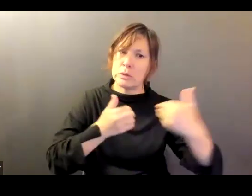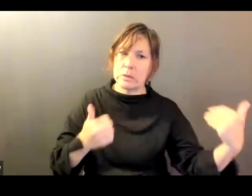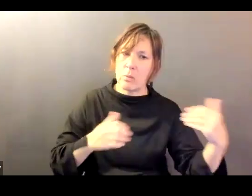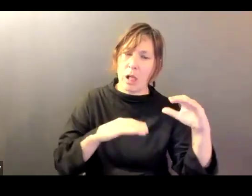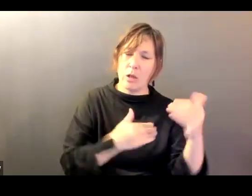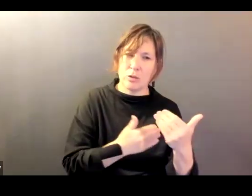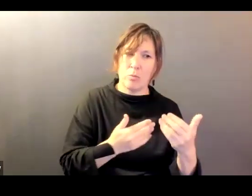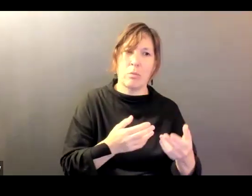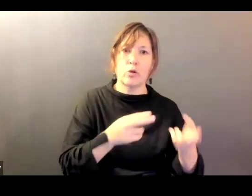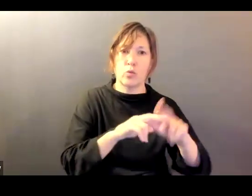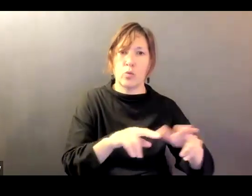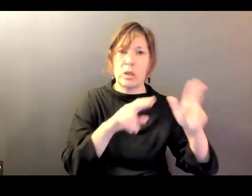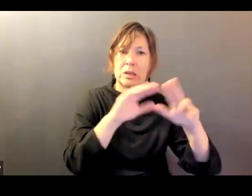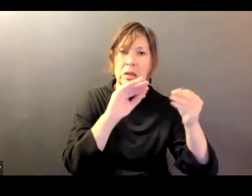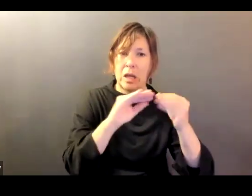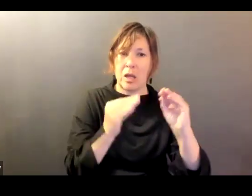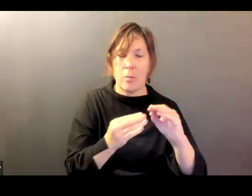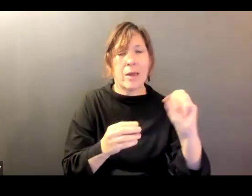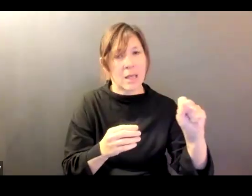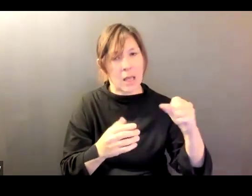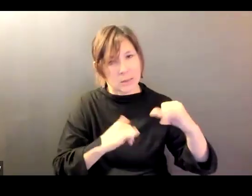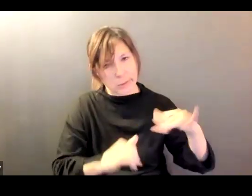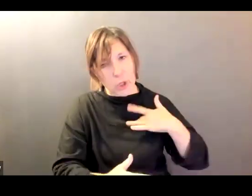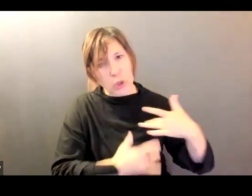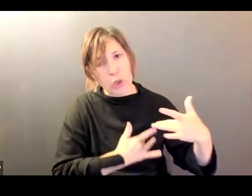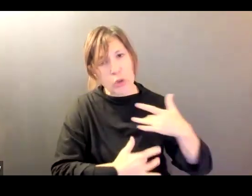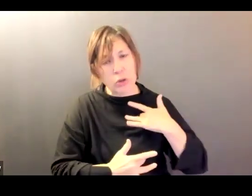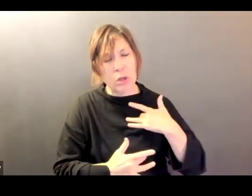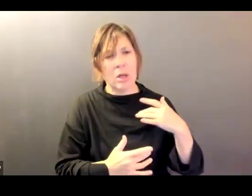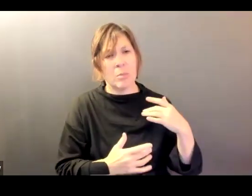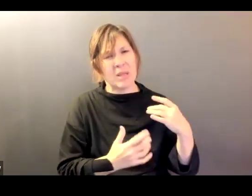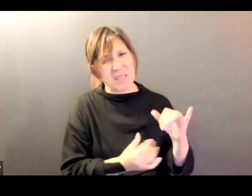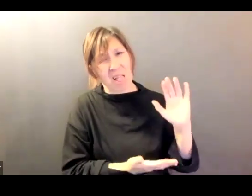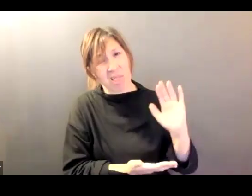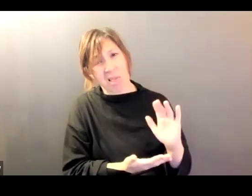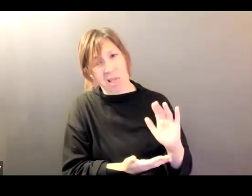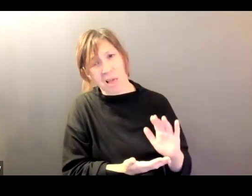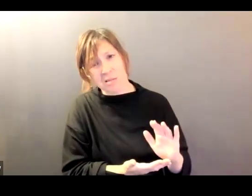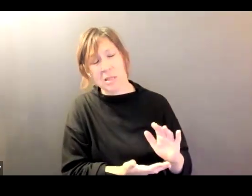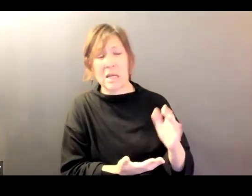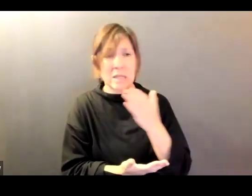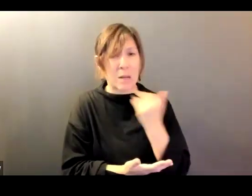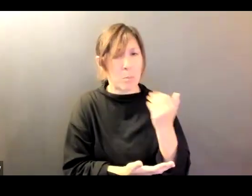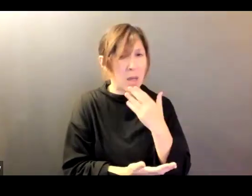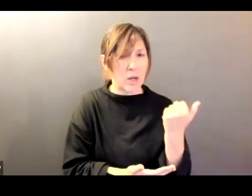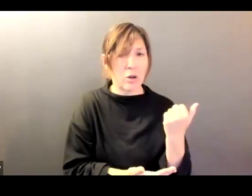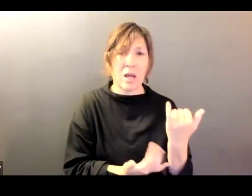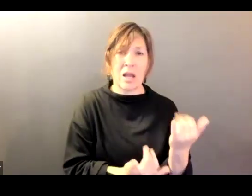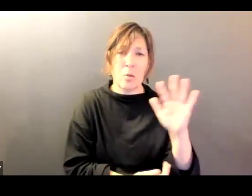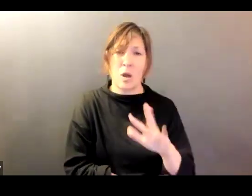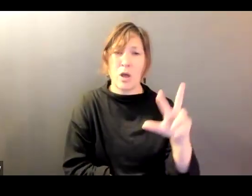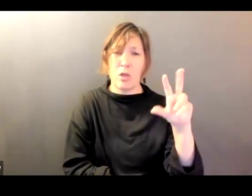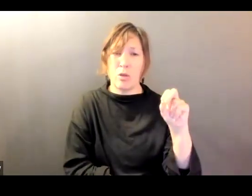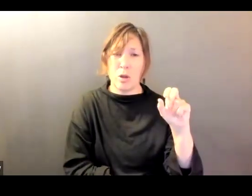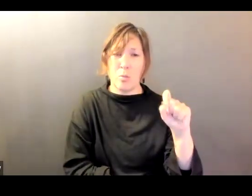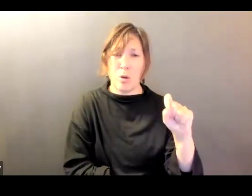seeing that it is still remains a concern, we have seen a decrease when we look at the fact that we're now at 30.7%. That